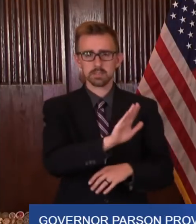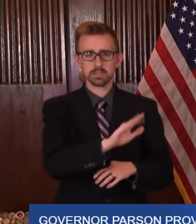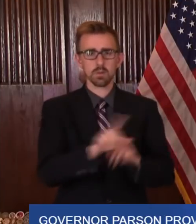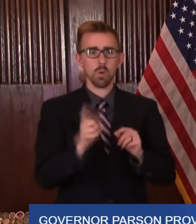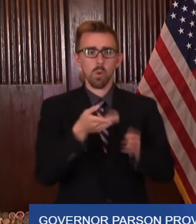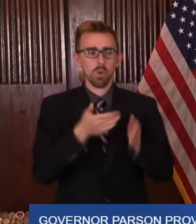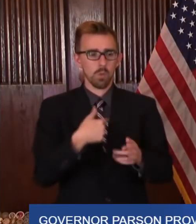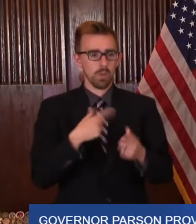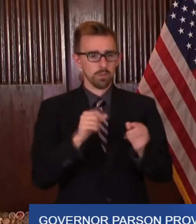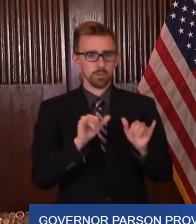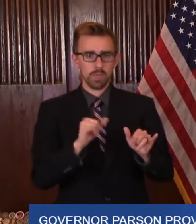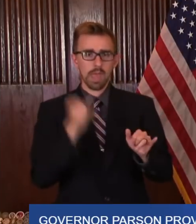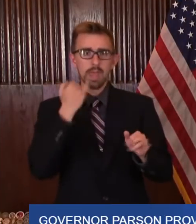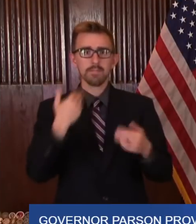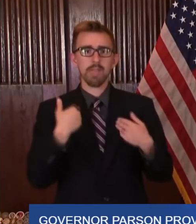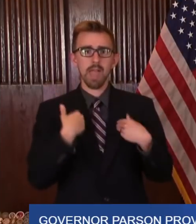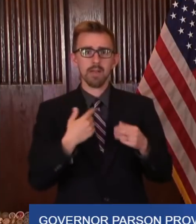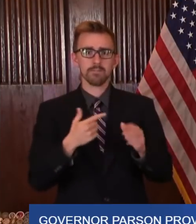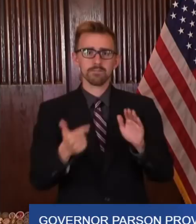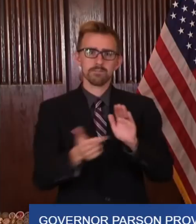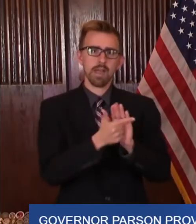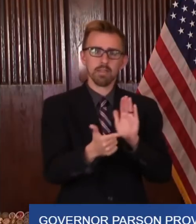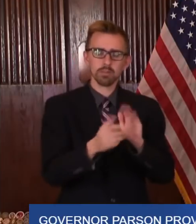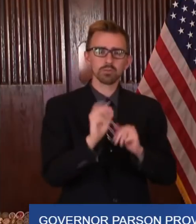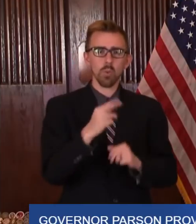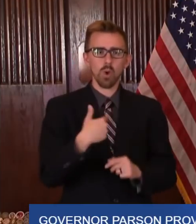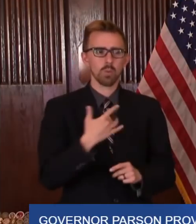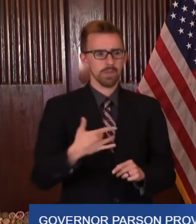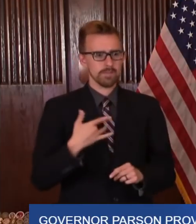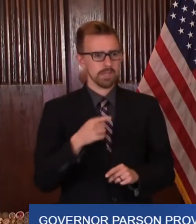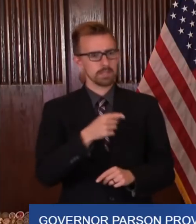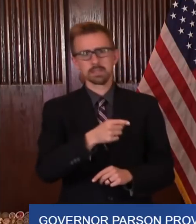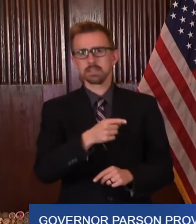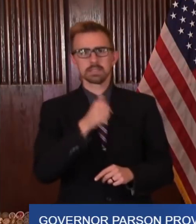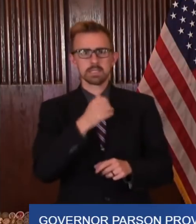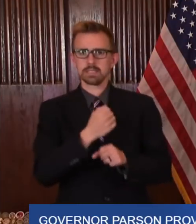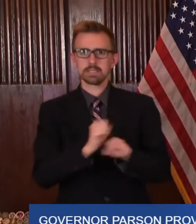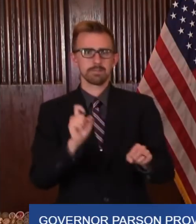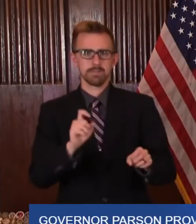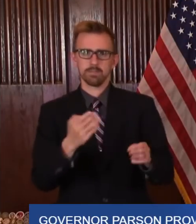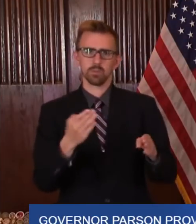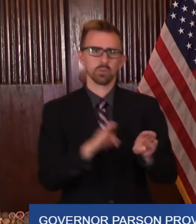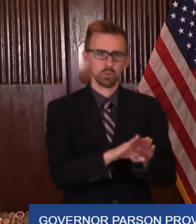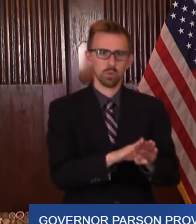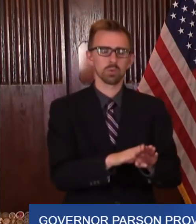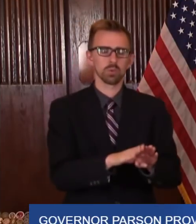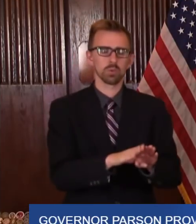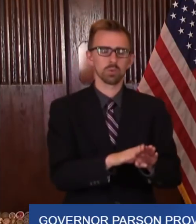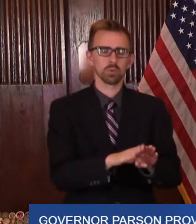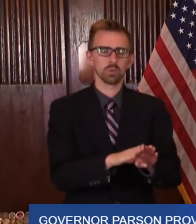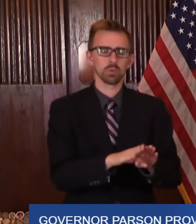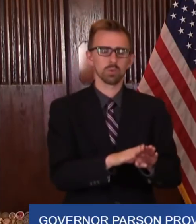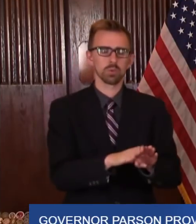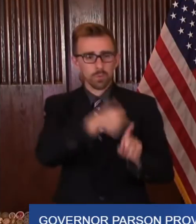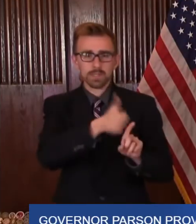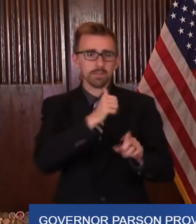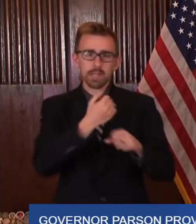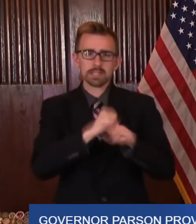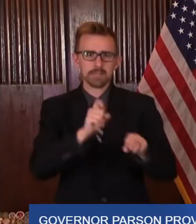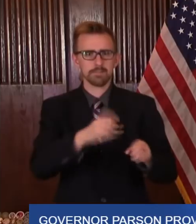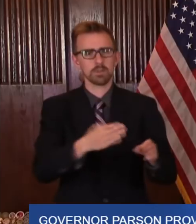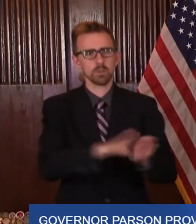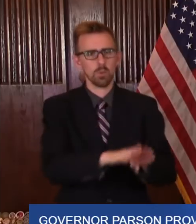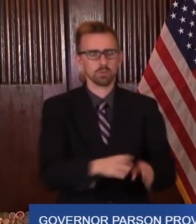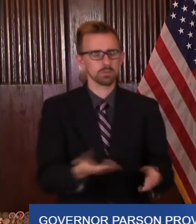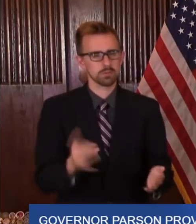we would do that if there was some sort of violations in there, or we truly thought it was the safety for everyone in that plant, or for food safety, either one of the